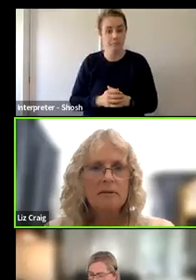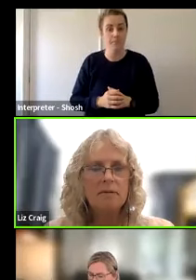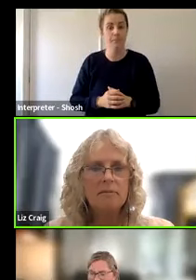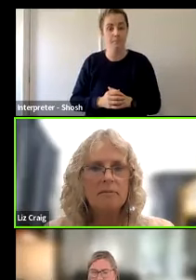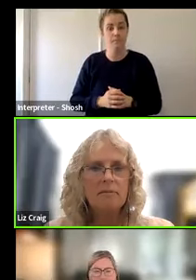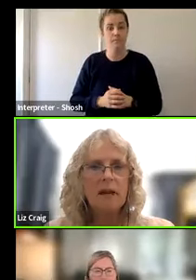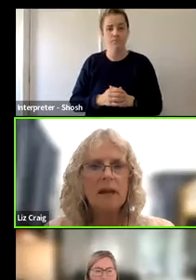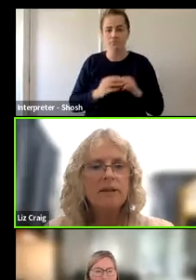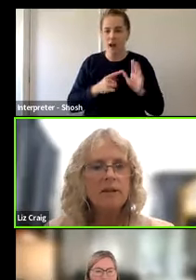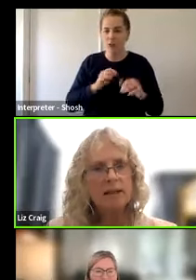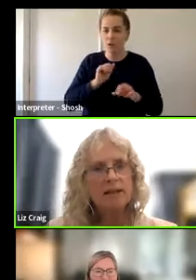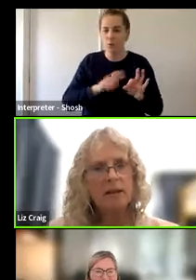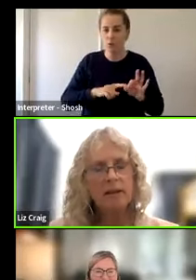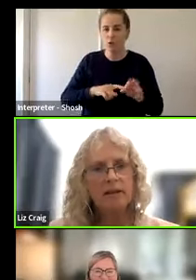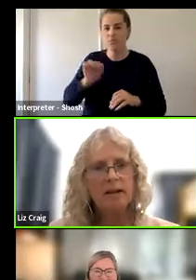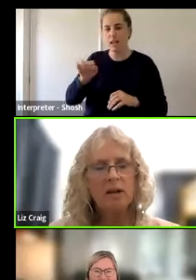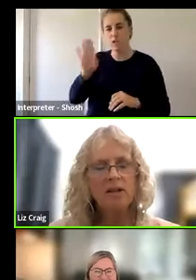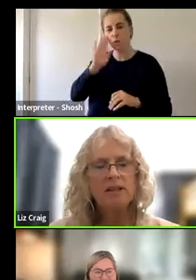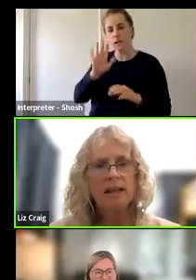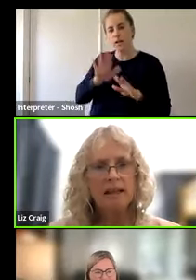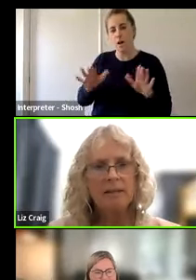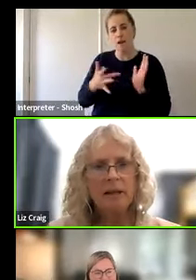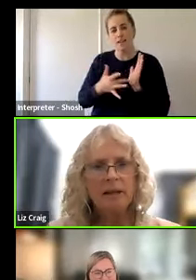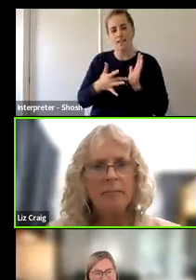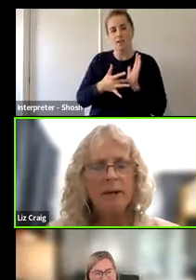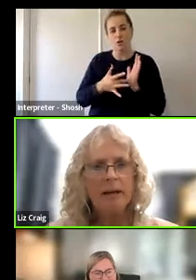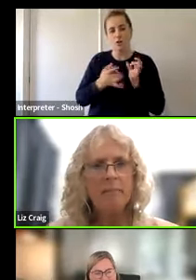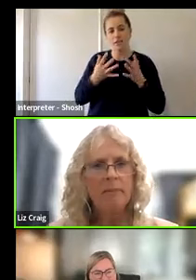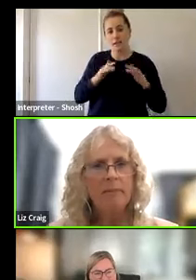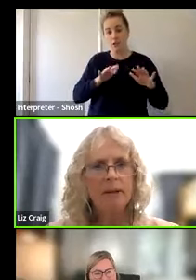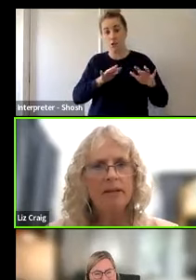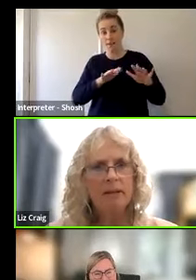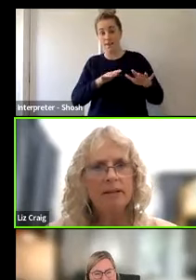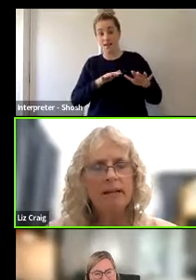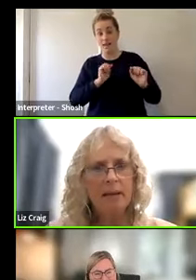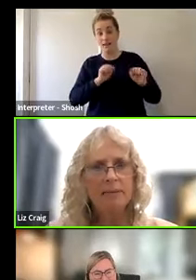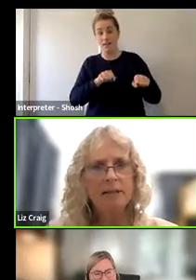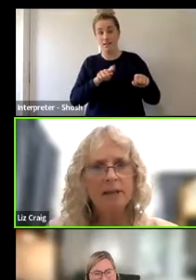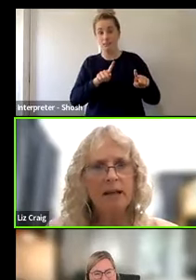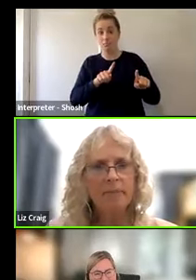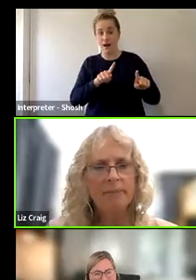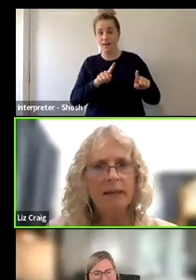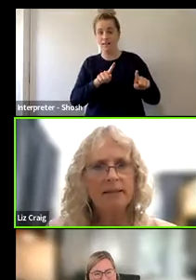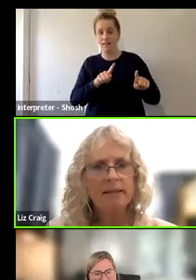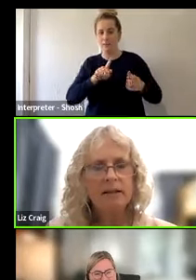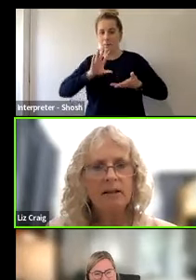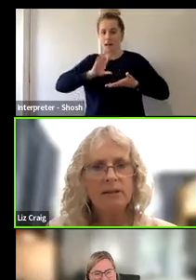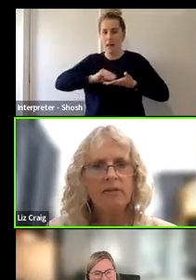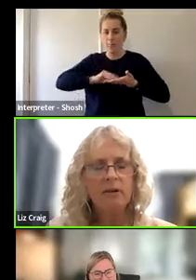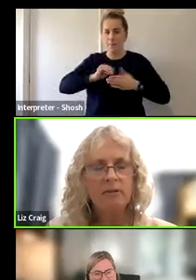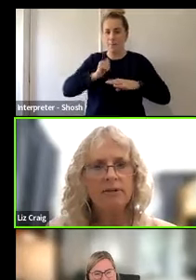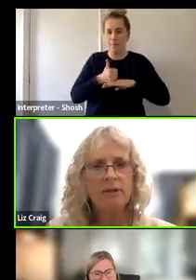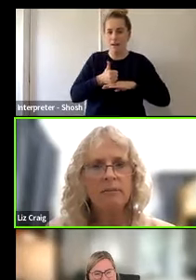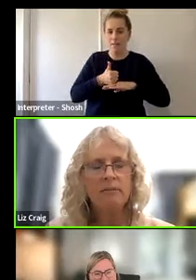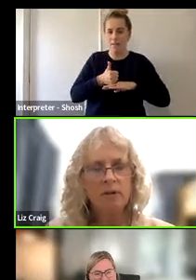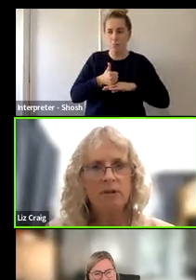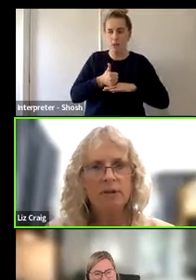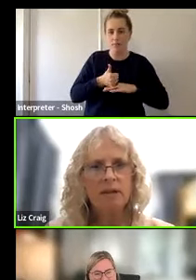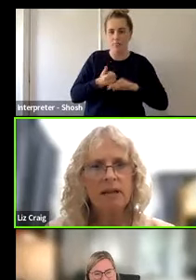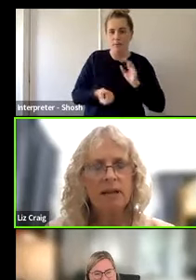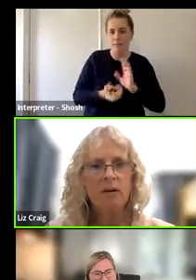Did that answer your question? Yeah, so it sounds like the technology is starting to be there, but it may be that it's apps as that technology evolves